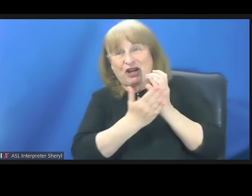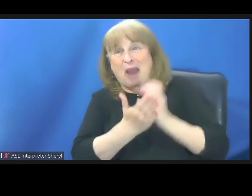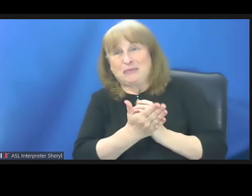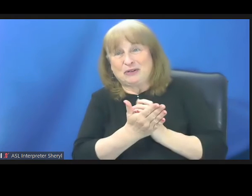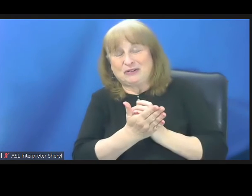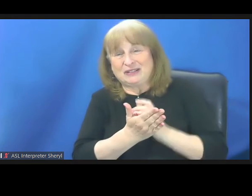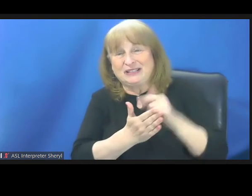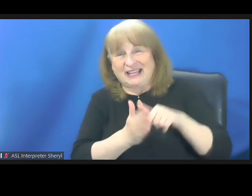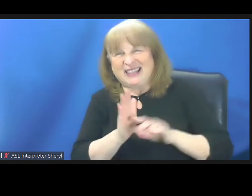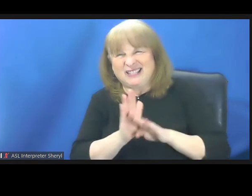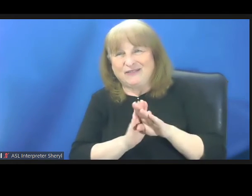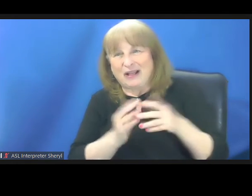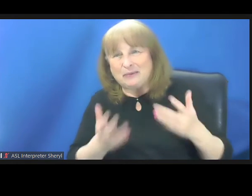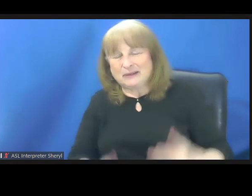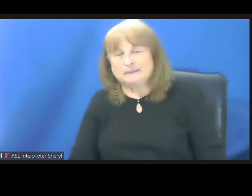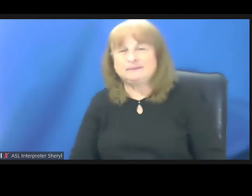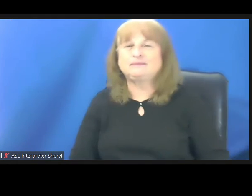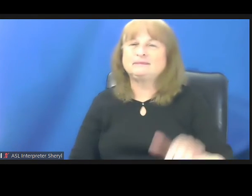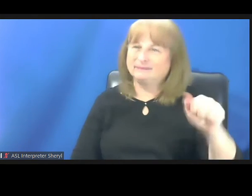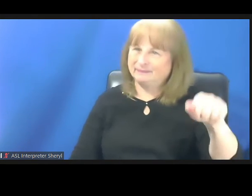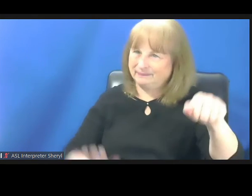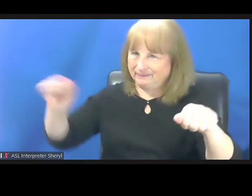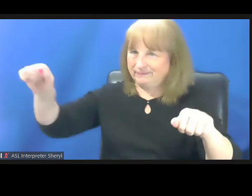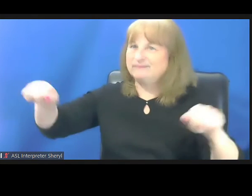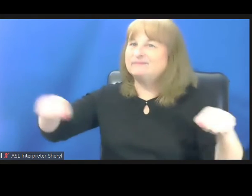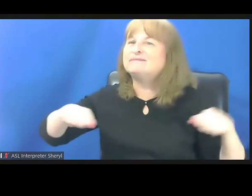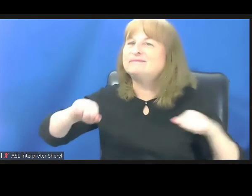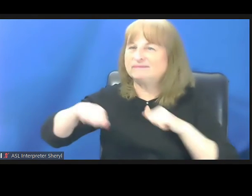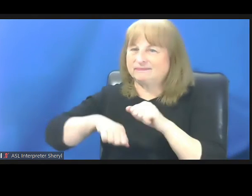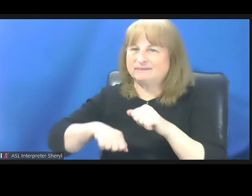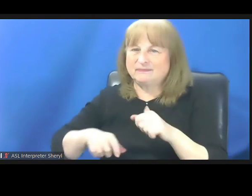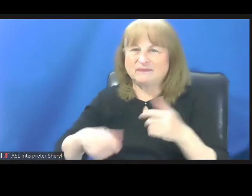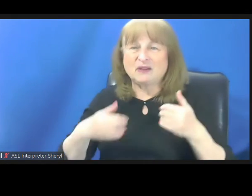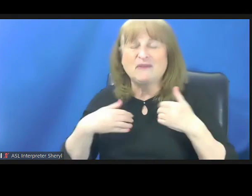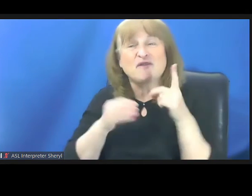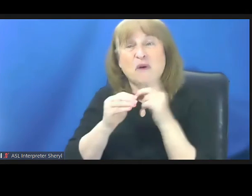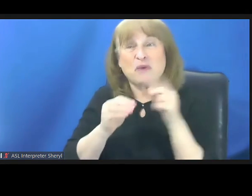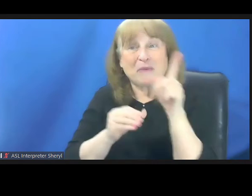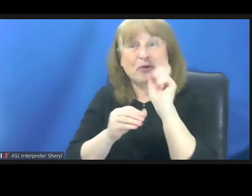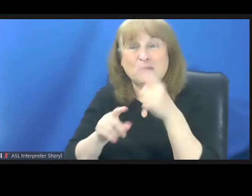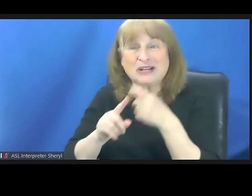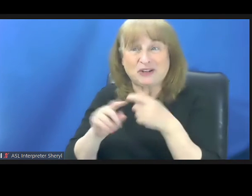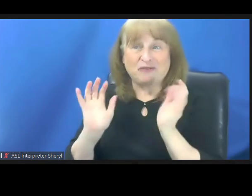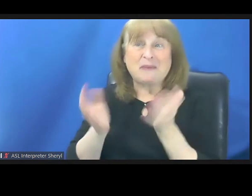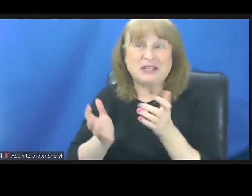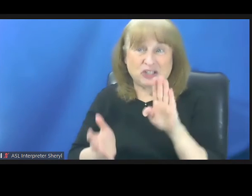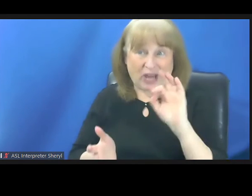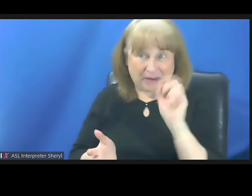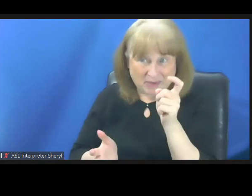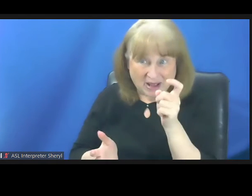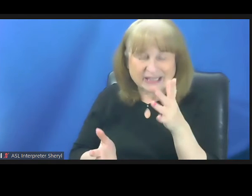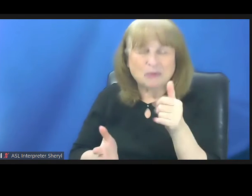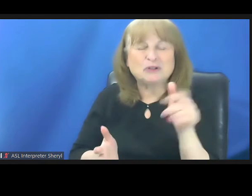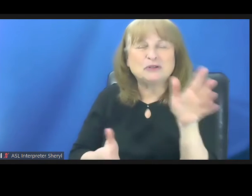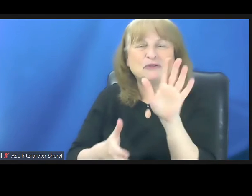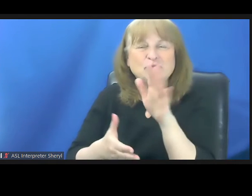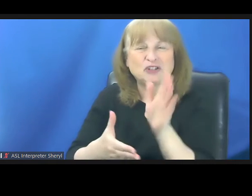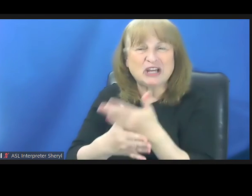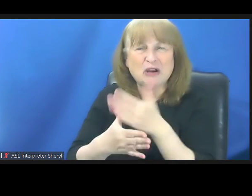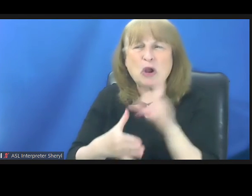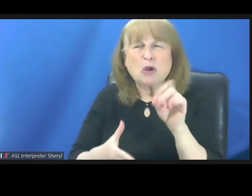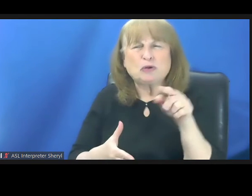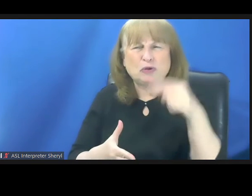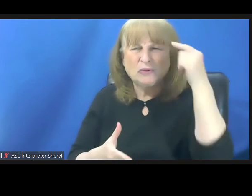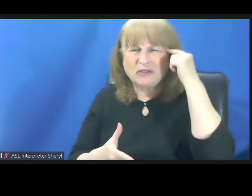this development. Yes. Mm-hmm. Mm-hmm. So we have another question from the chat, which I want to share. Do you think